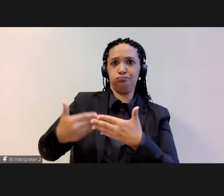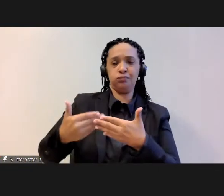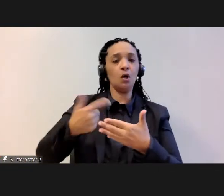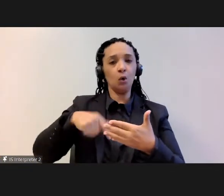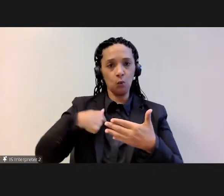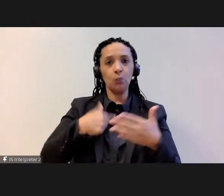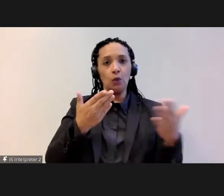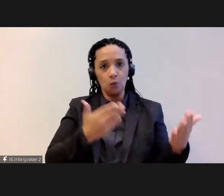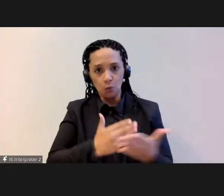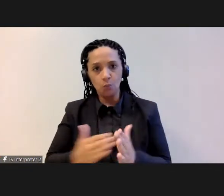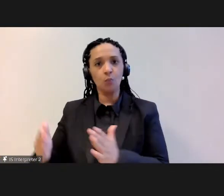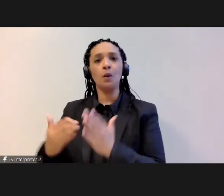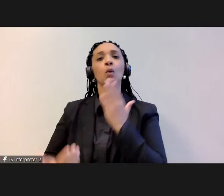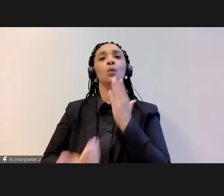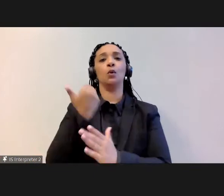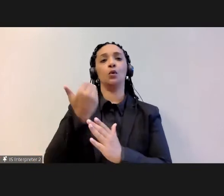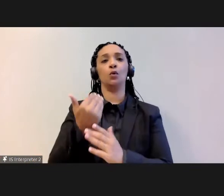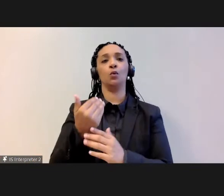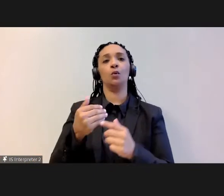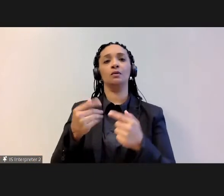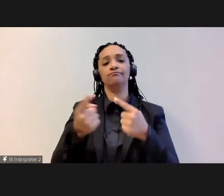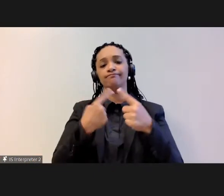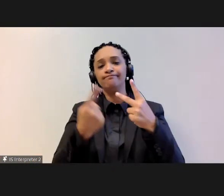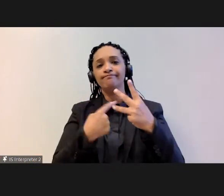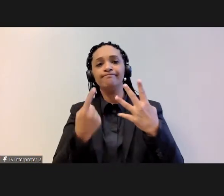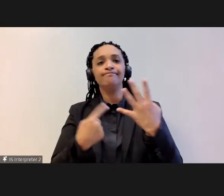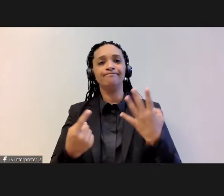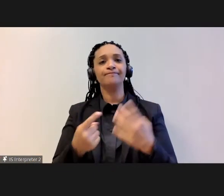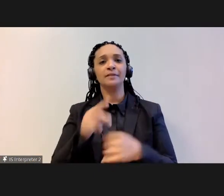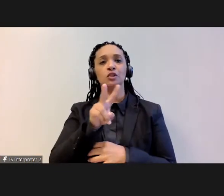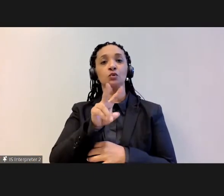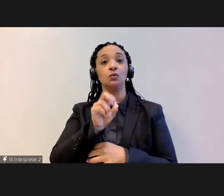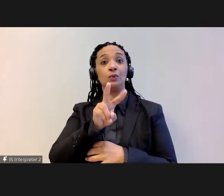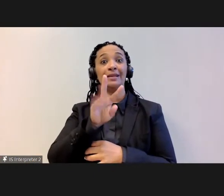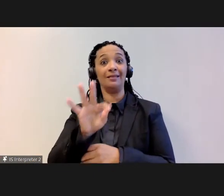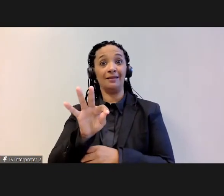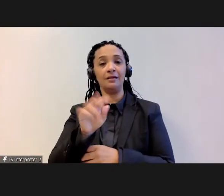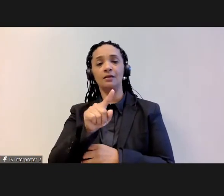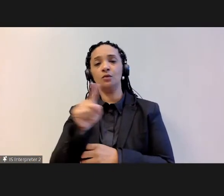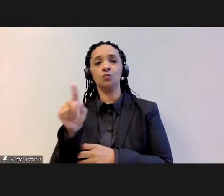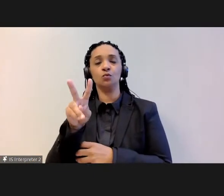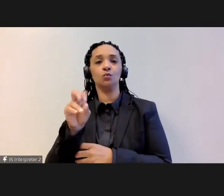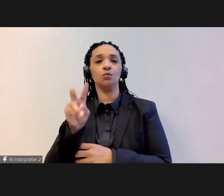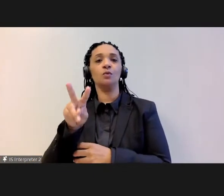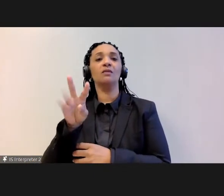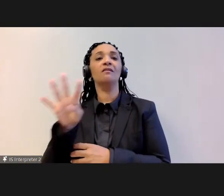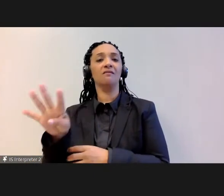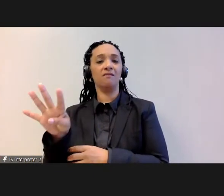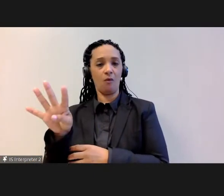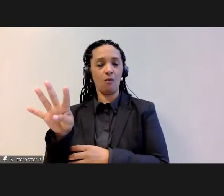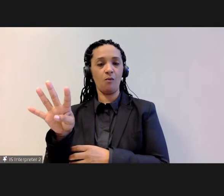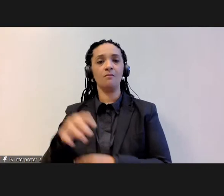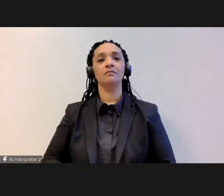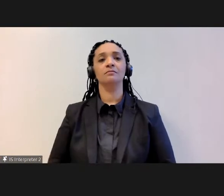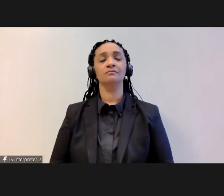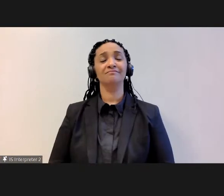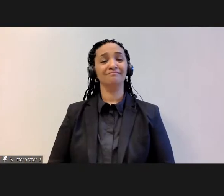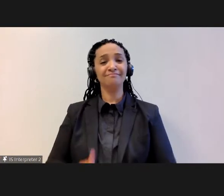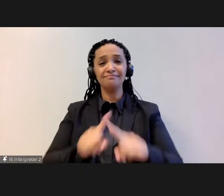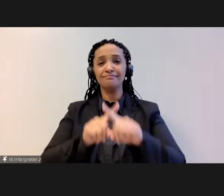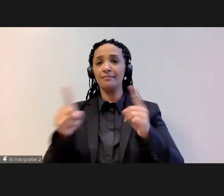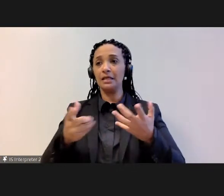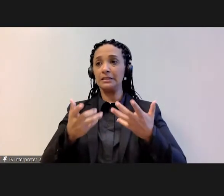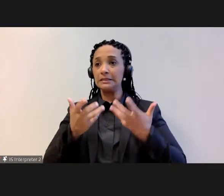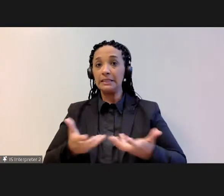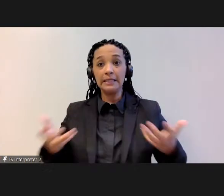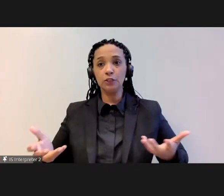2023-2024, but with huge challenges mobilizing resources, both with the partners and also